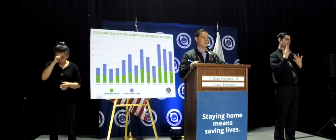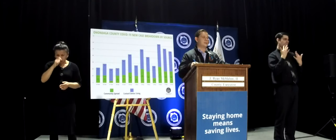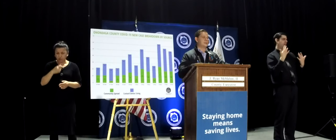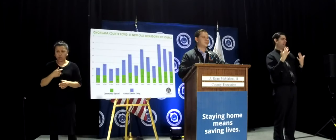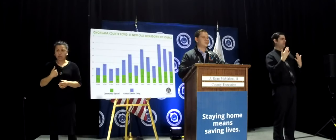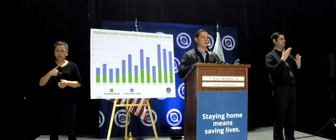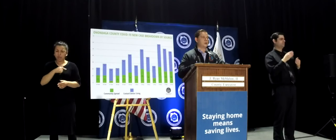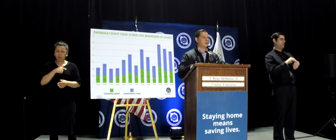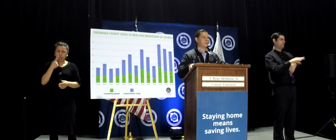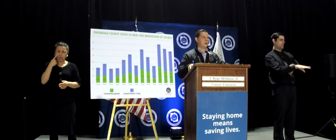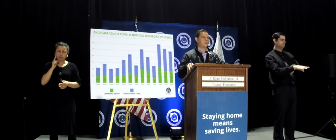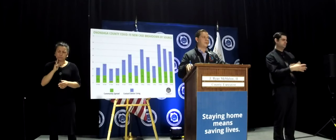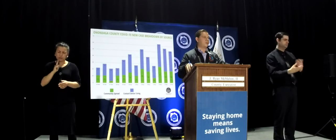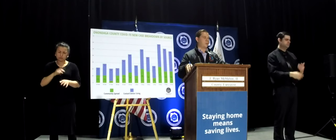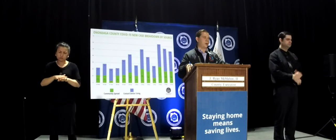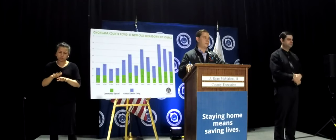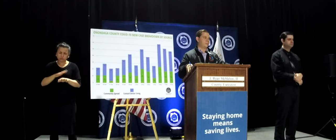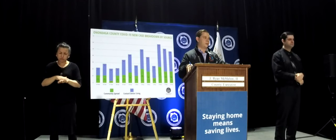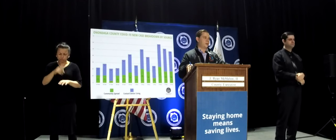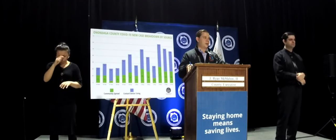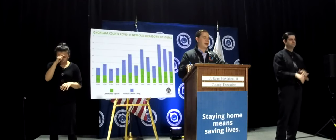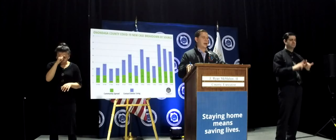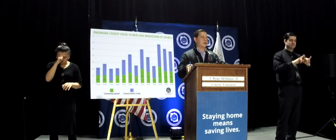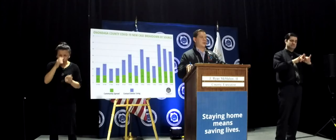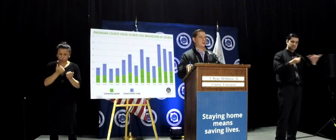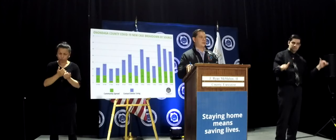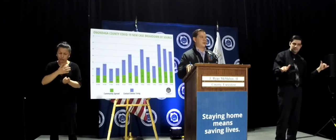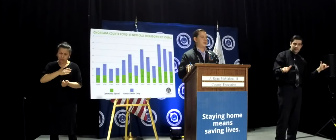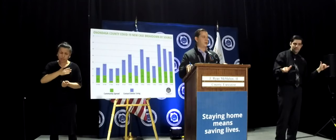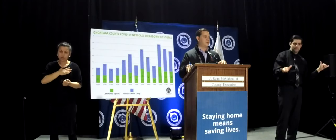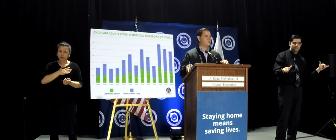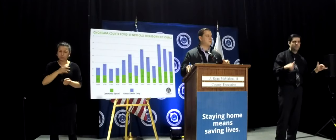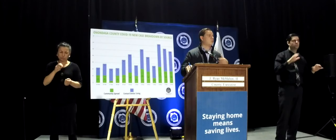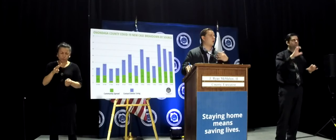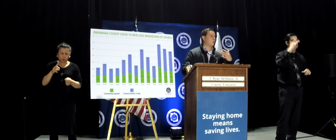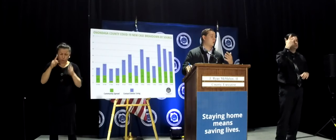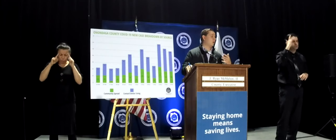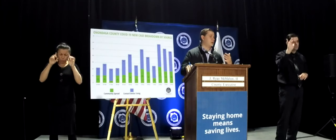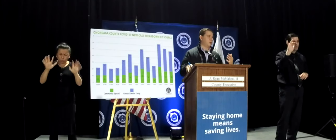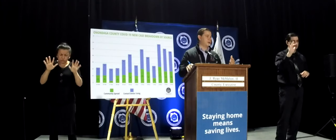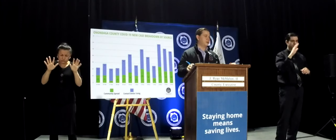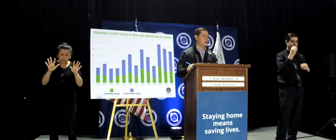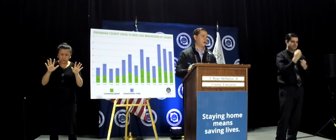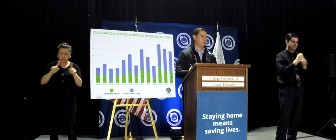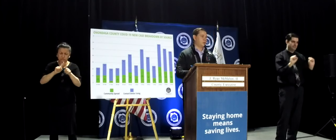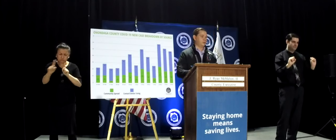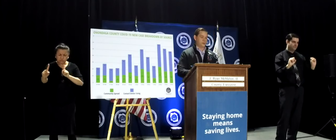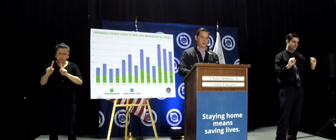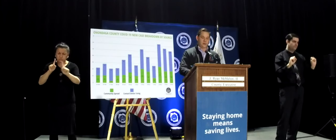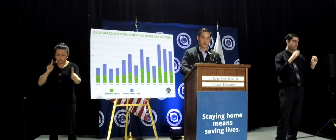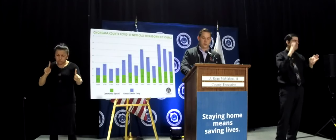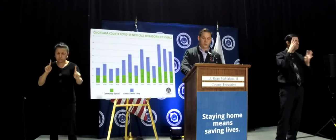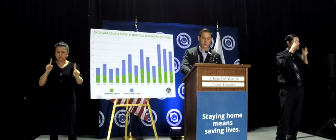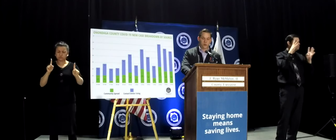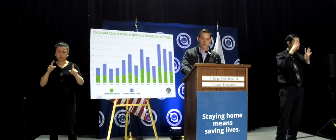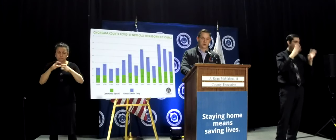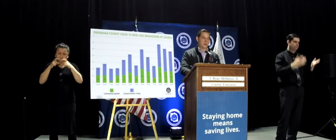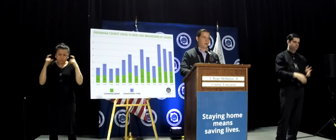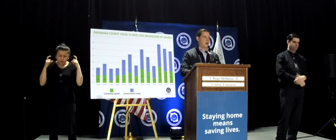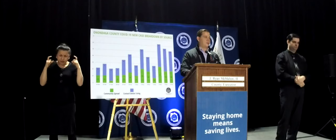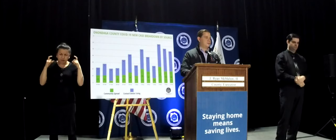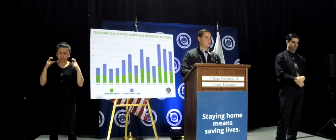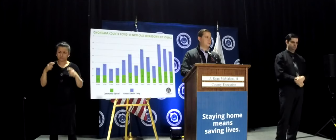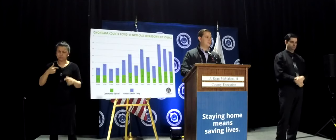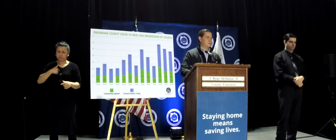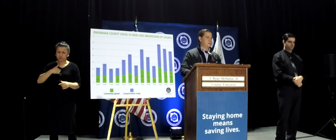time, let's just do it in a smart, safe way. And I can only tell you what we're doing. We will